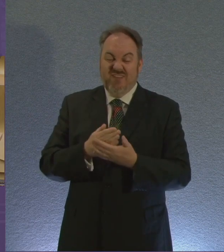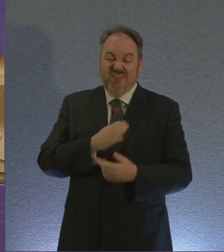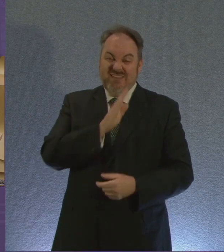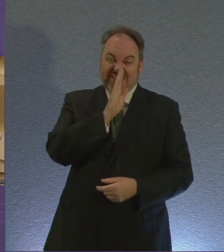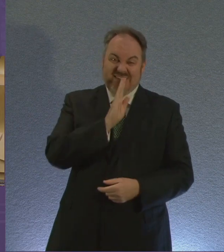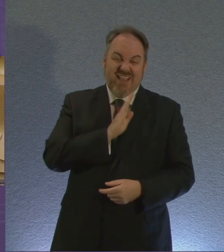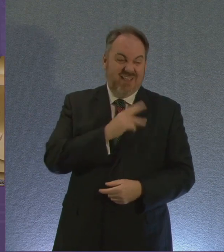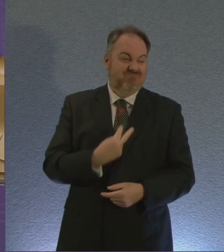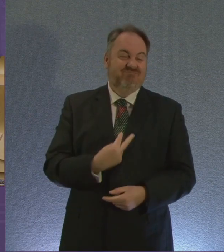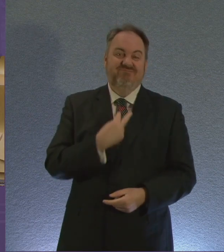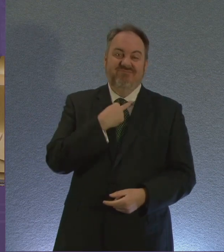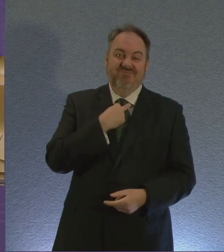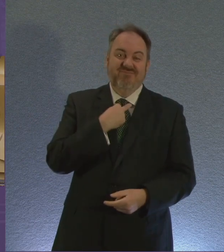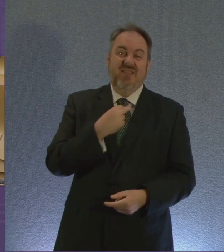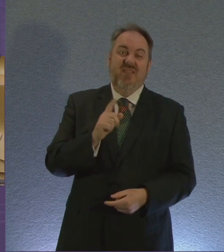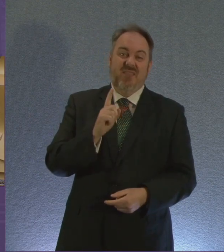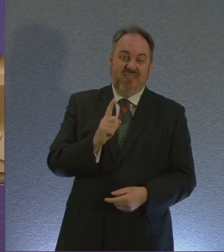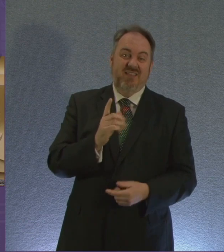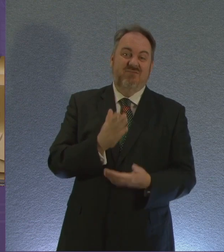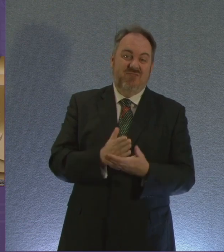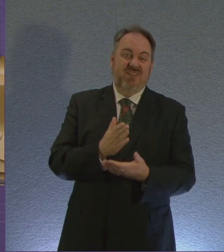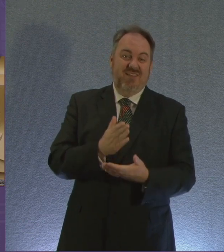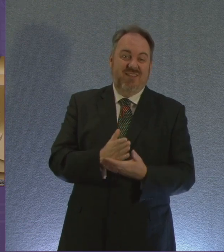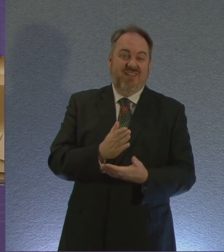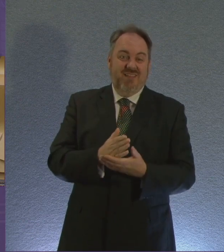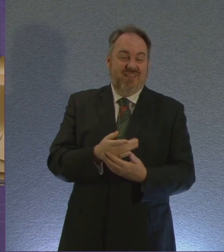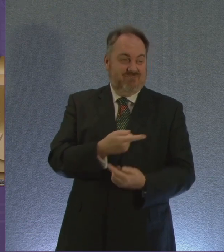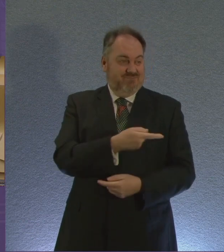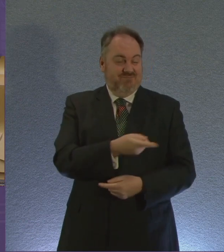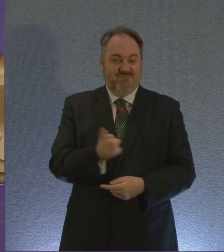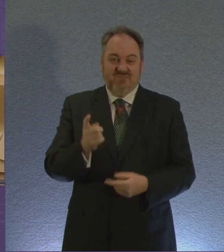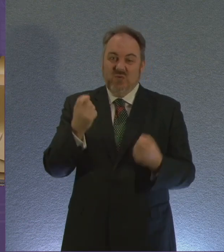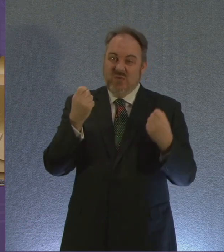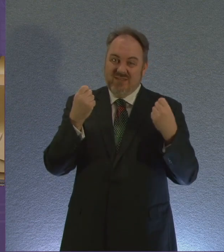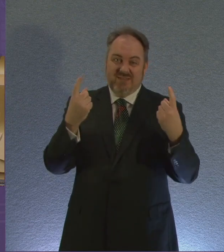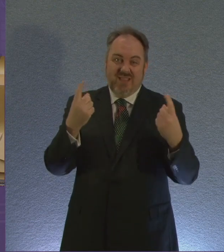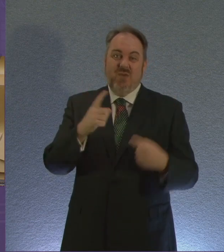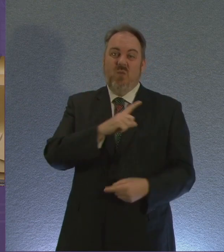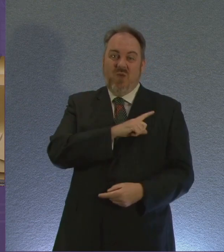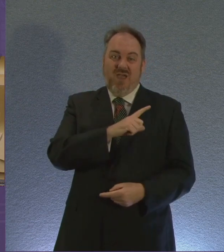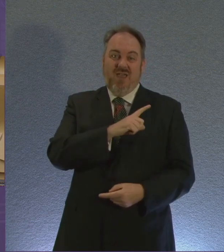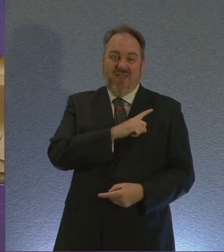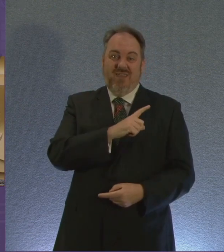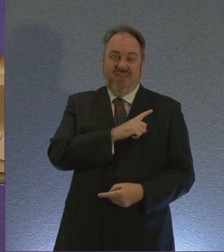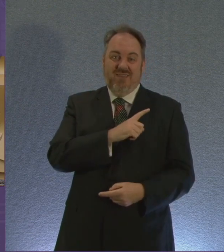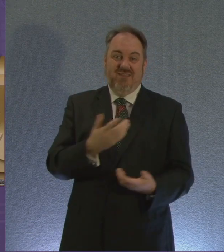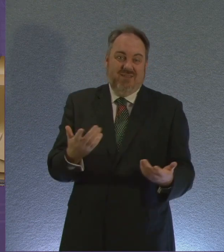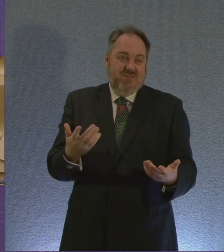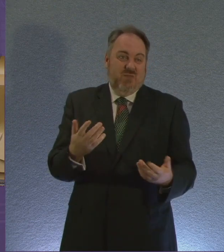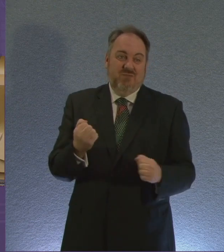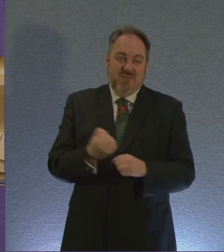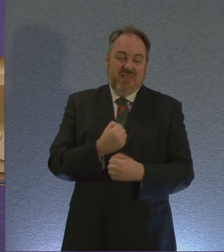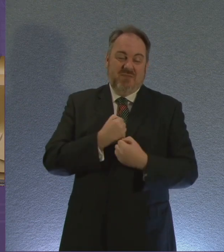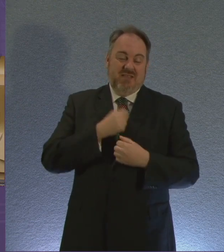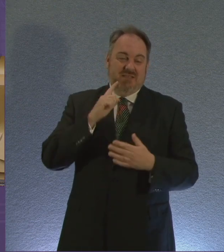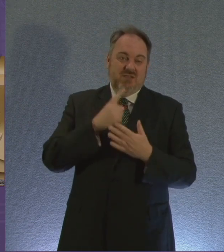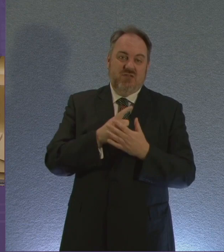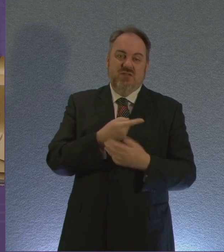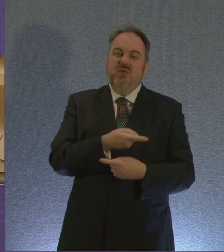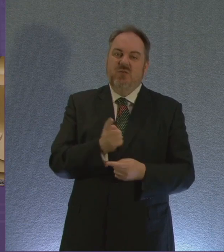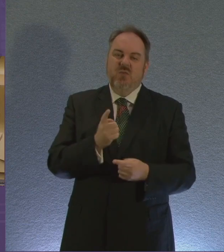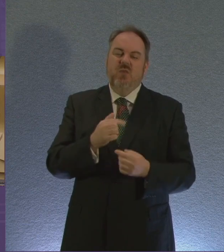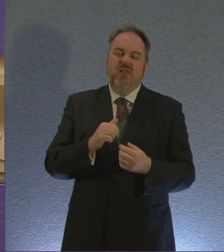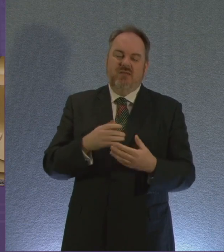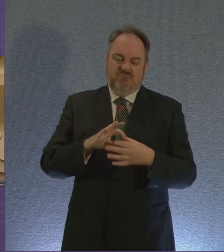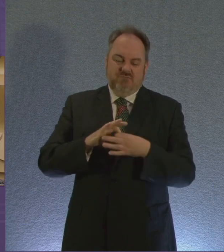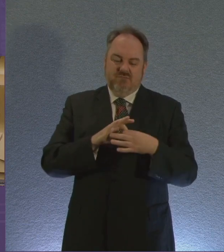these announcements, I know members across the Chamber will understand why I make them, and I hope you will all join me in thanking the staff who are working